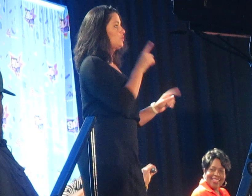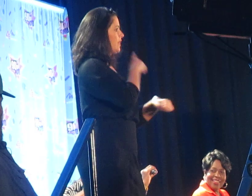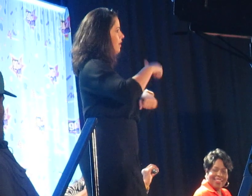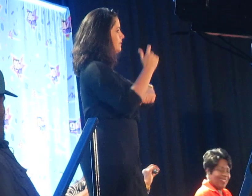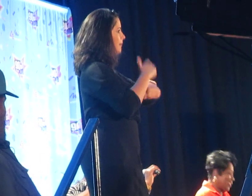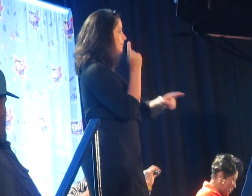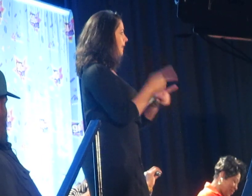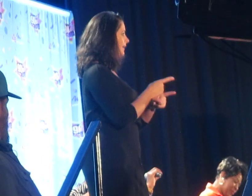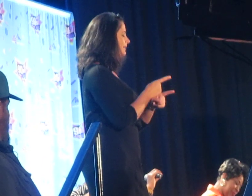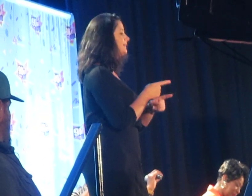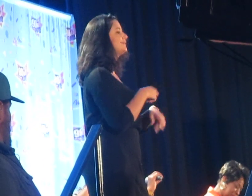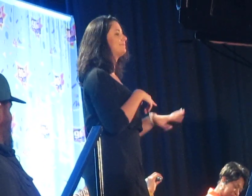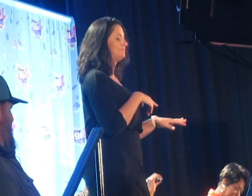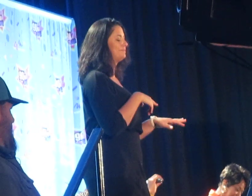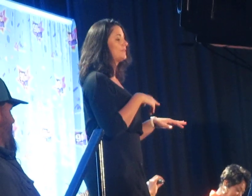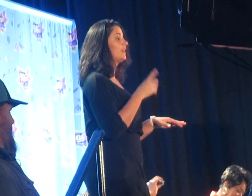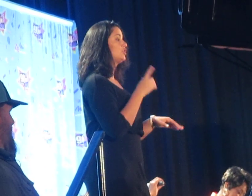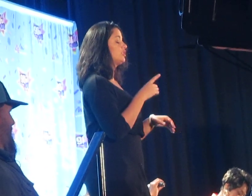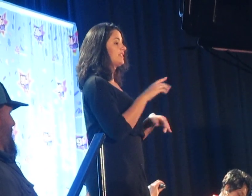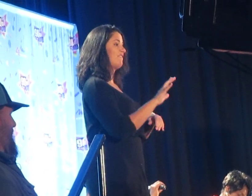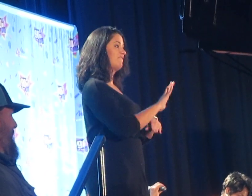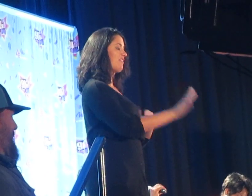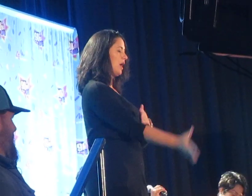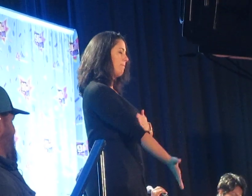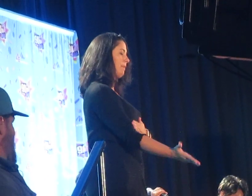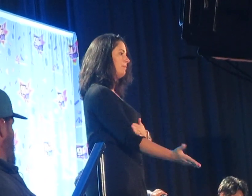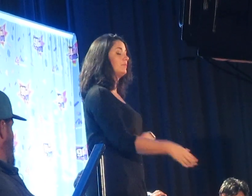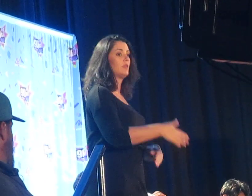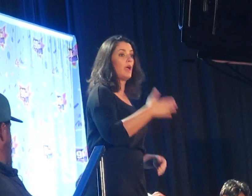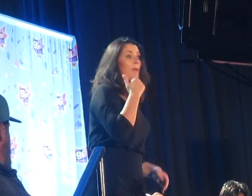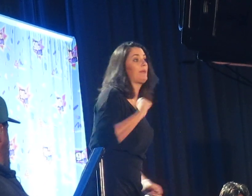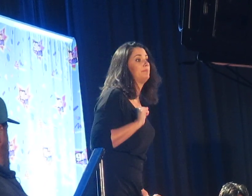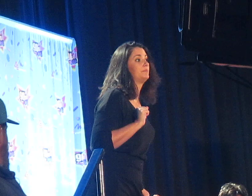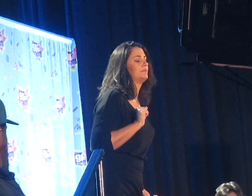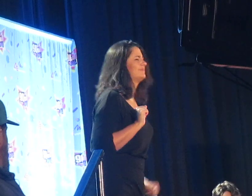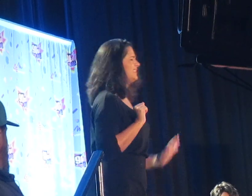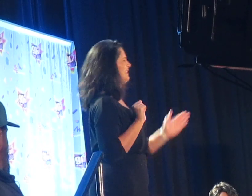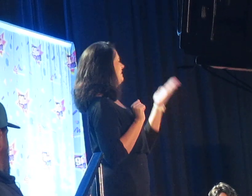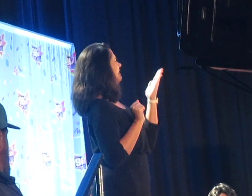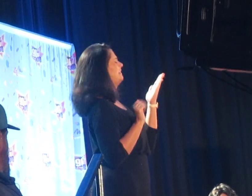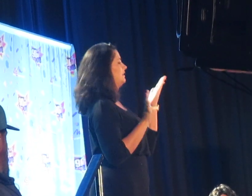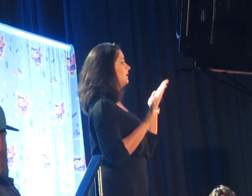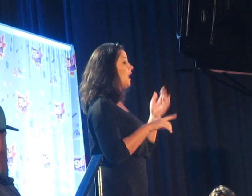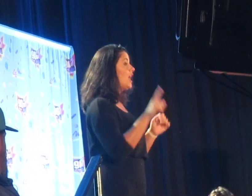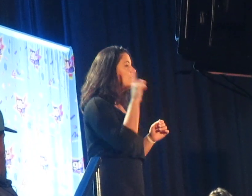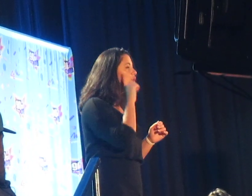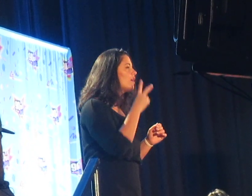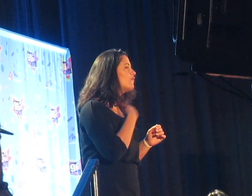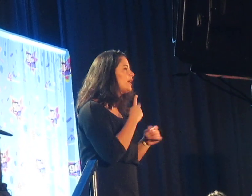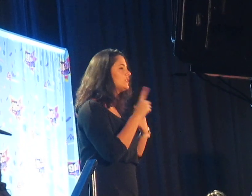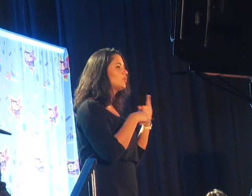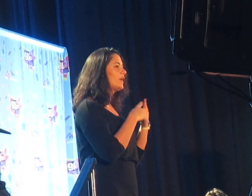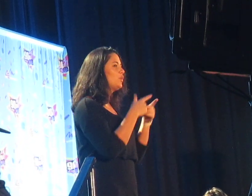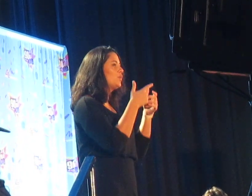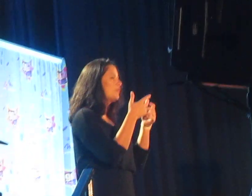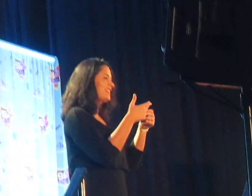time. So she opened like 5 o'clock in the morning. Baby, you ever hear like somebody's voice when you hear a text